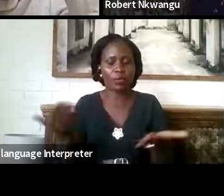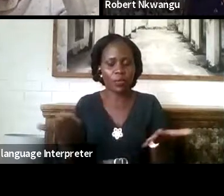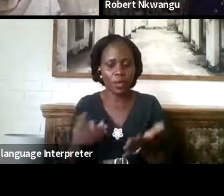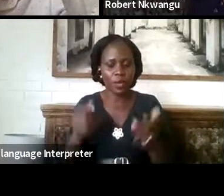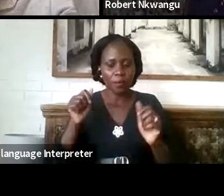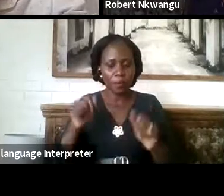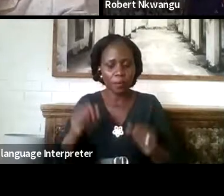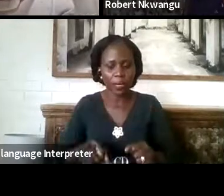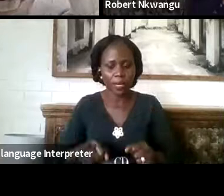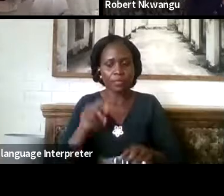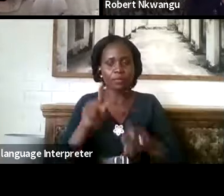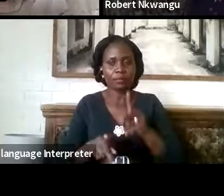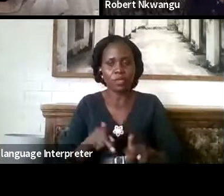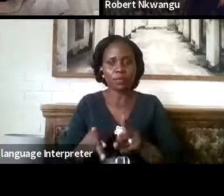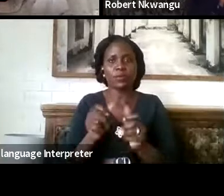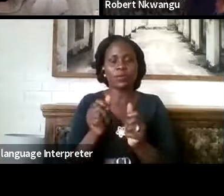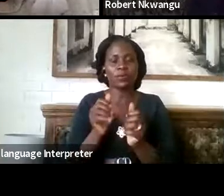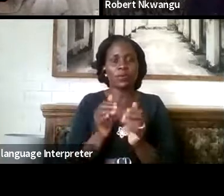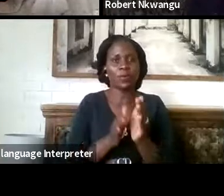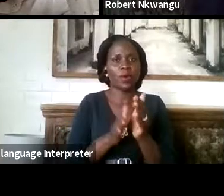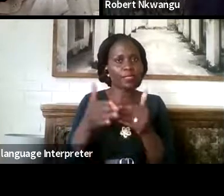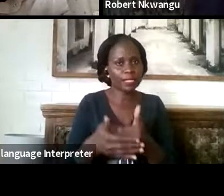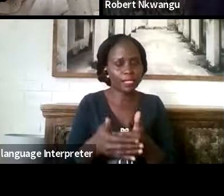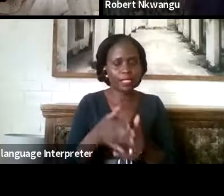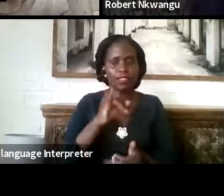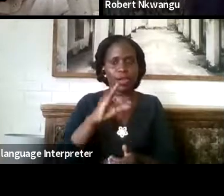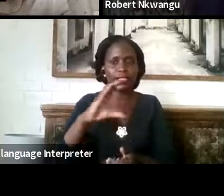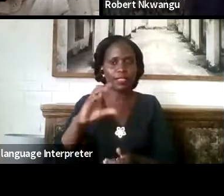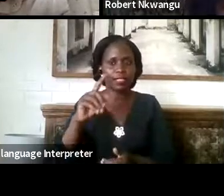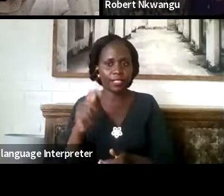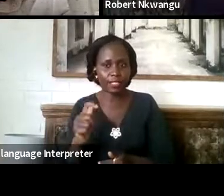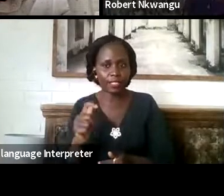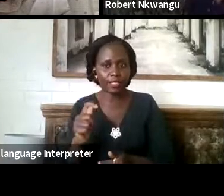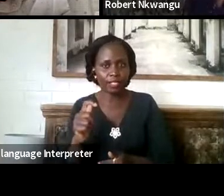internet, to ICT. And I think